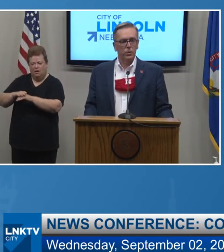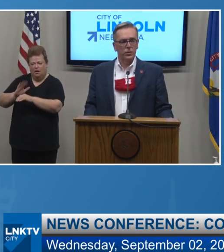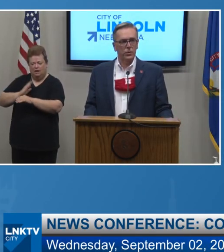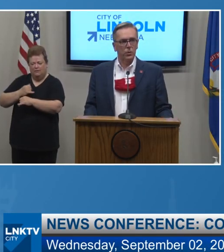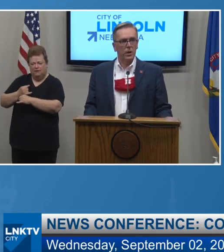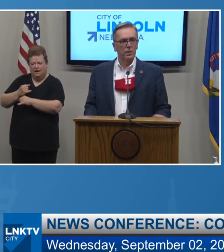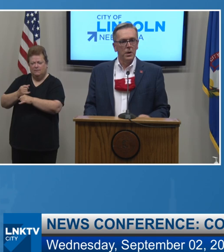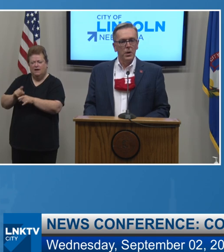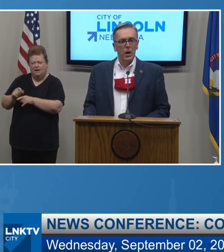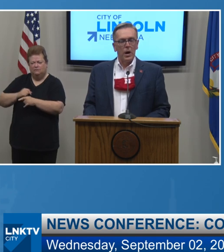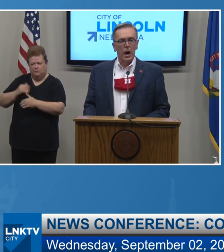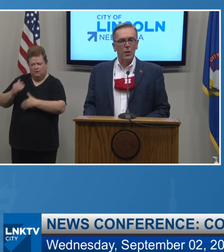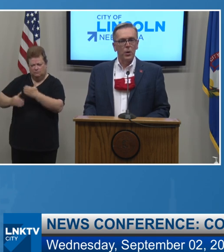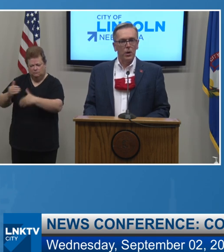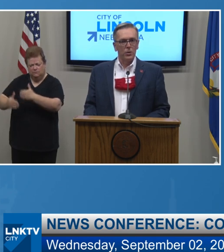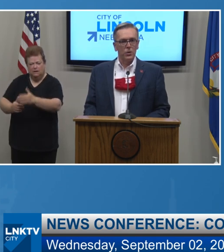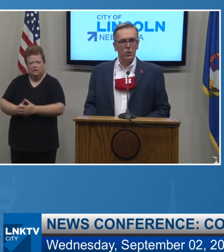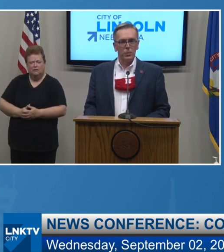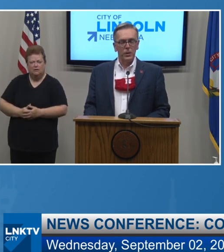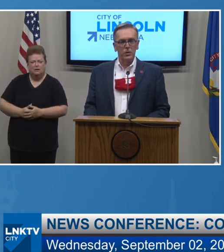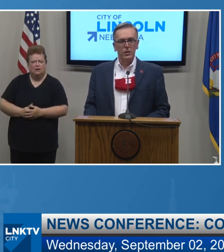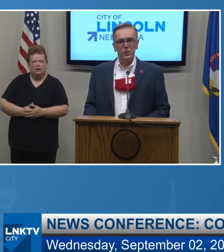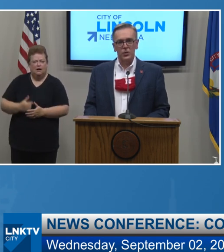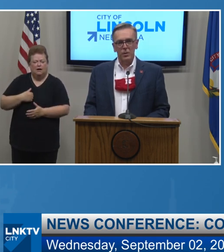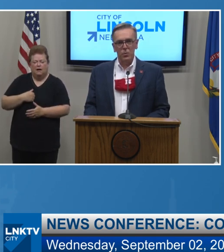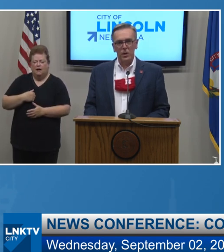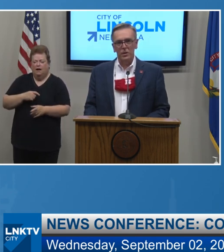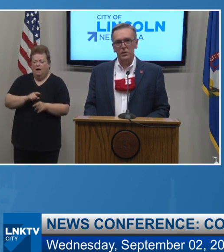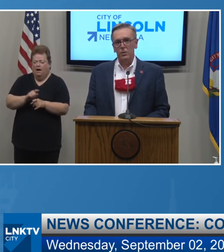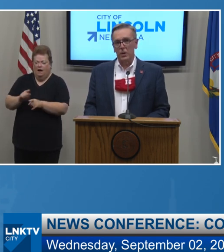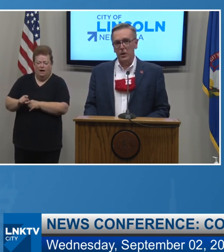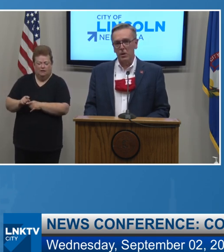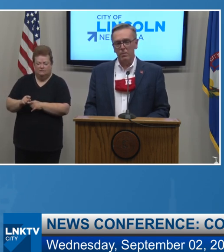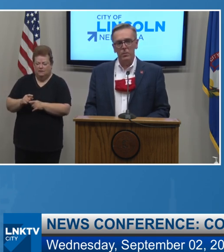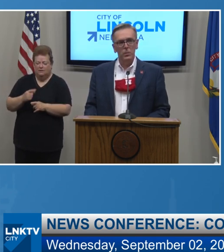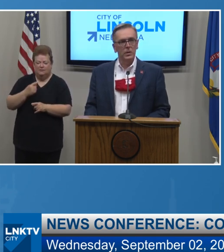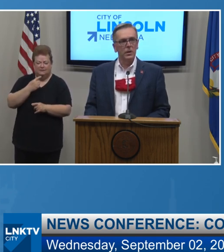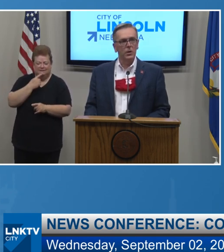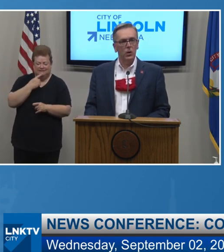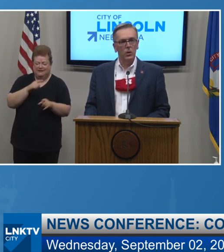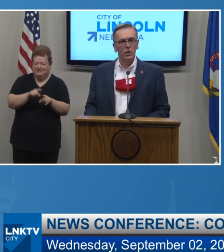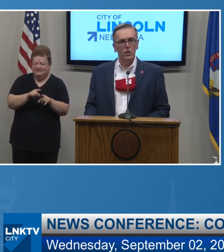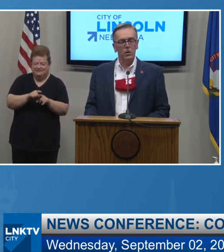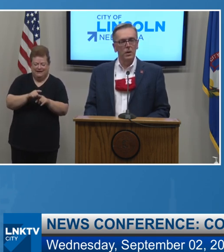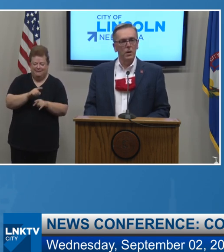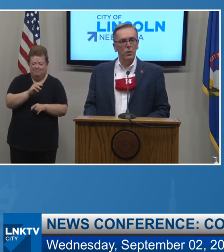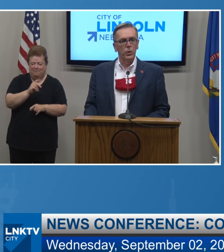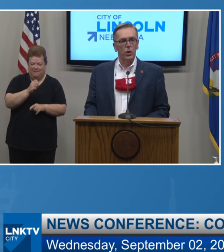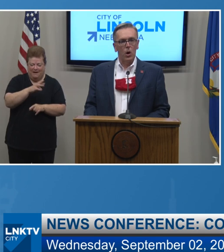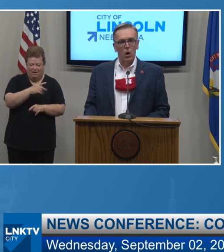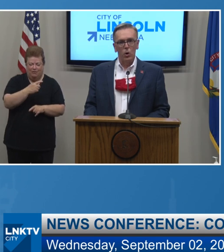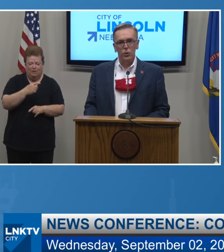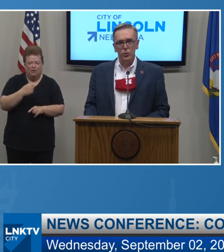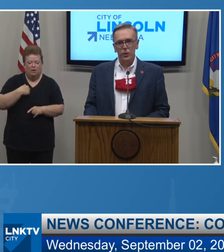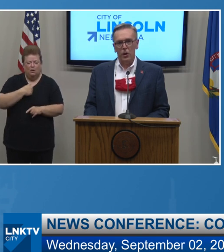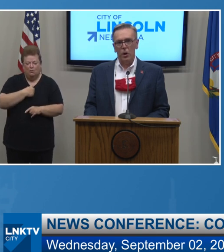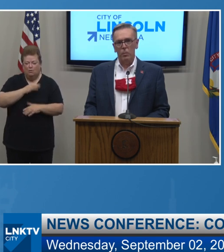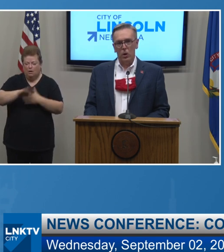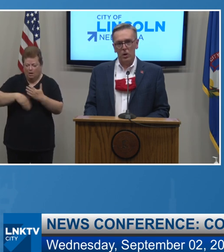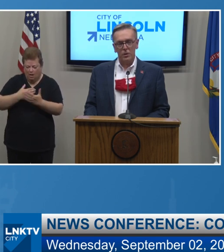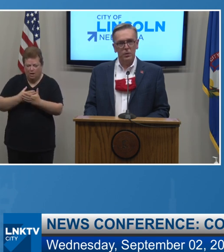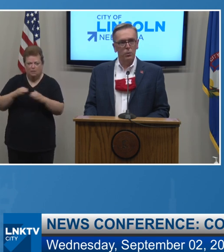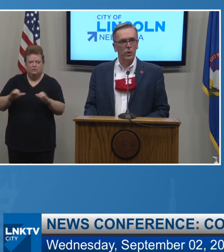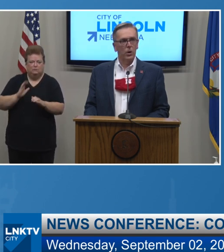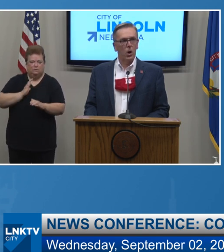move forward. So I would also appeal in the same way that the mayor did earlier. We are all doing